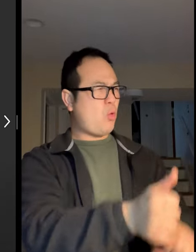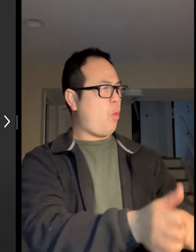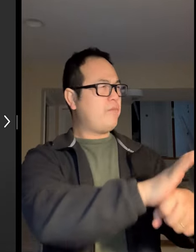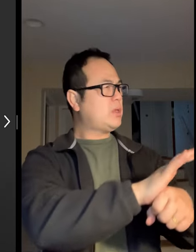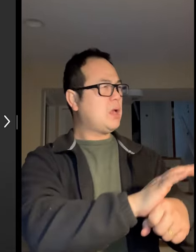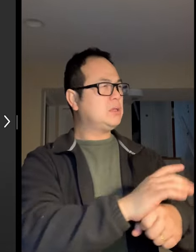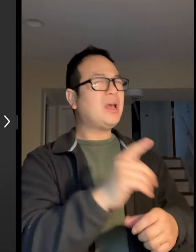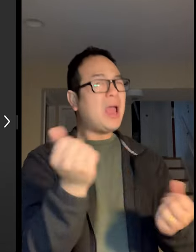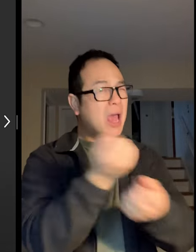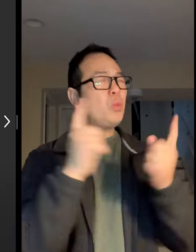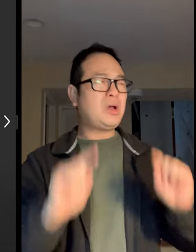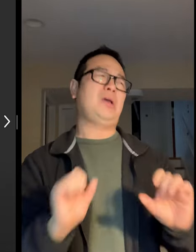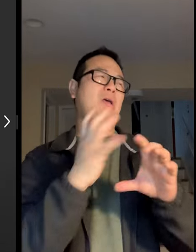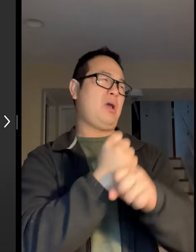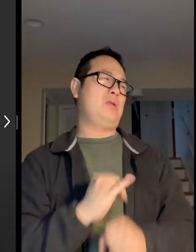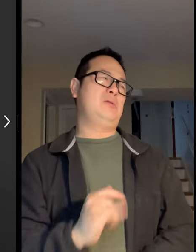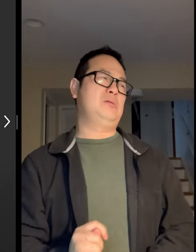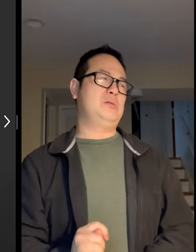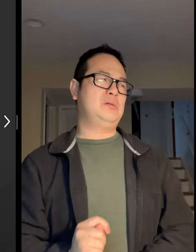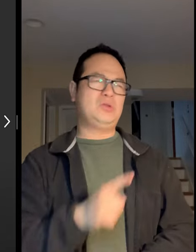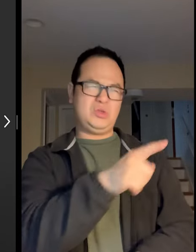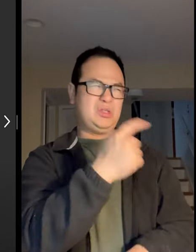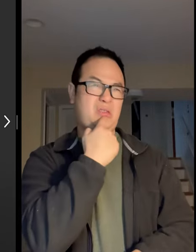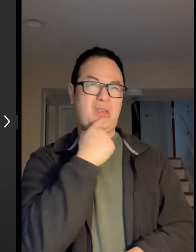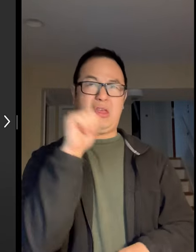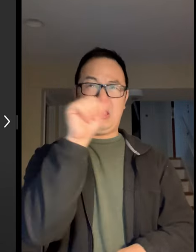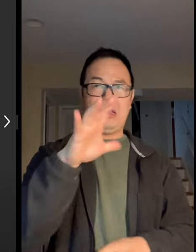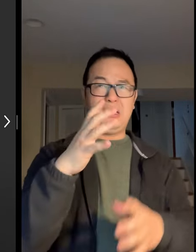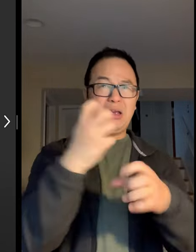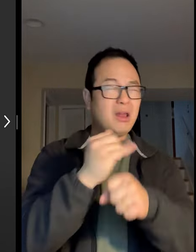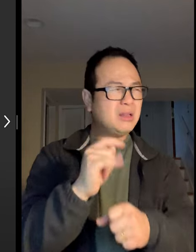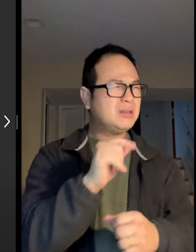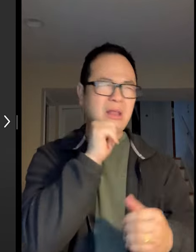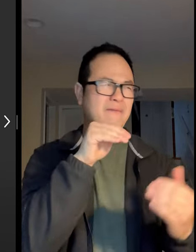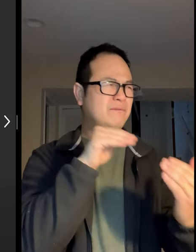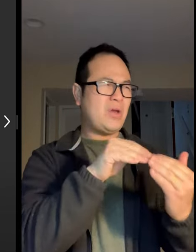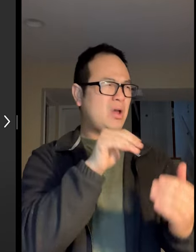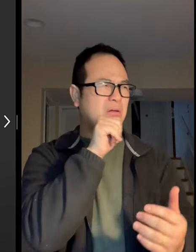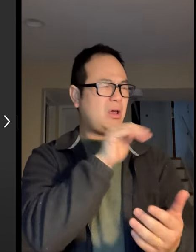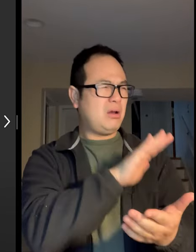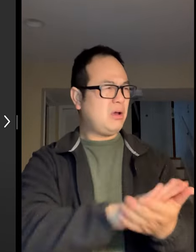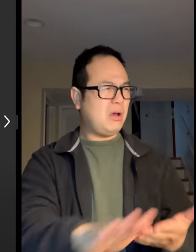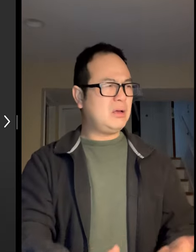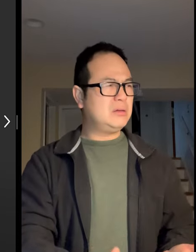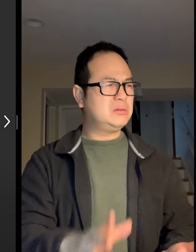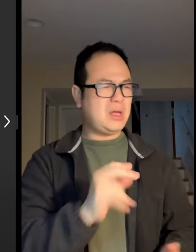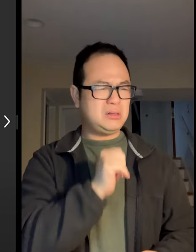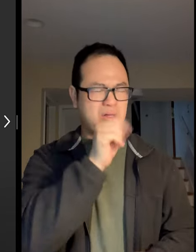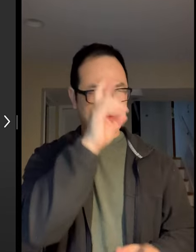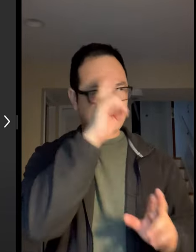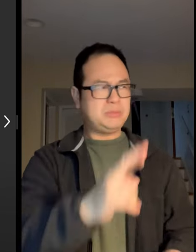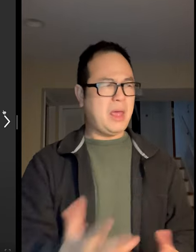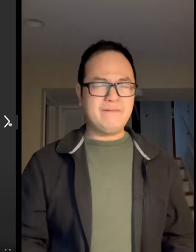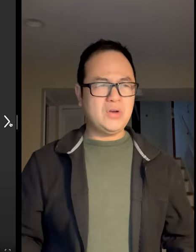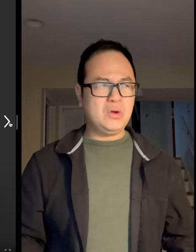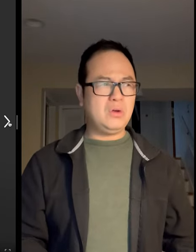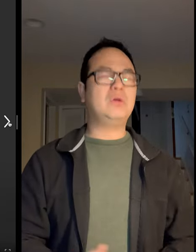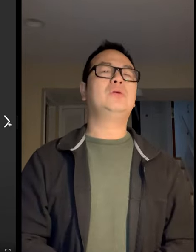Asians spread the virus is unfair, unkind, and disrespectful. The kids apologized